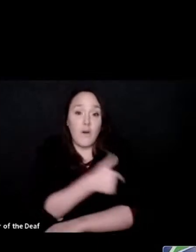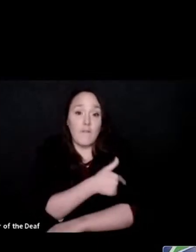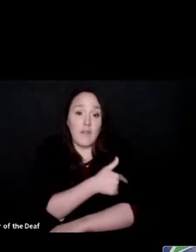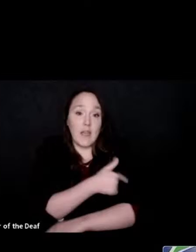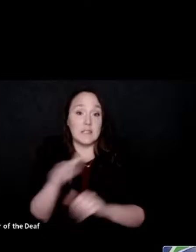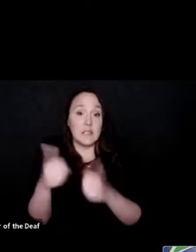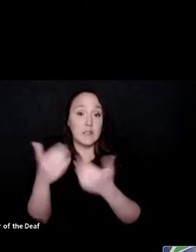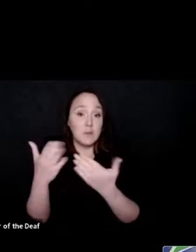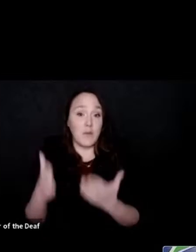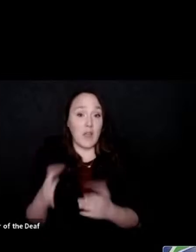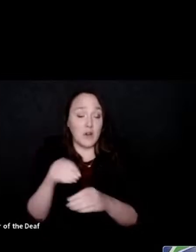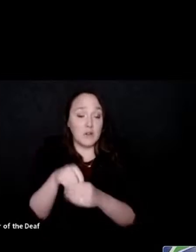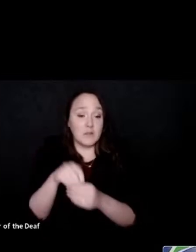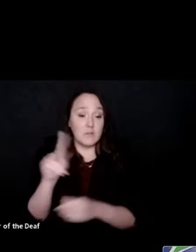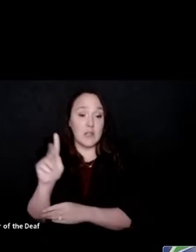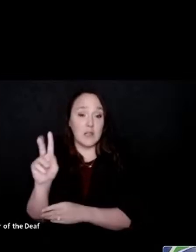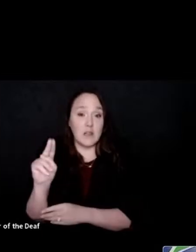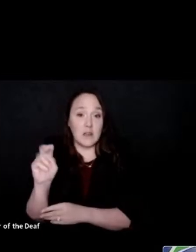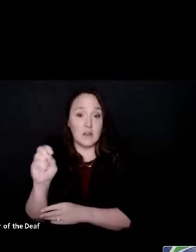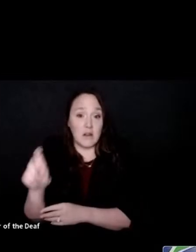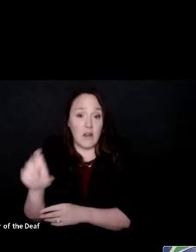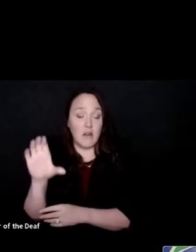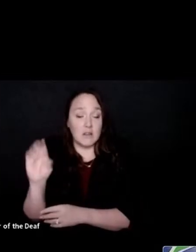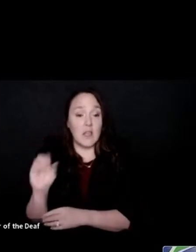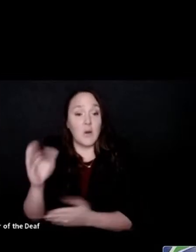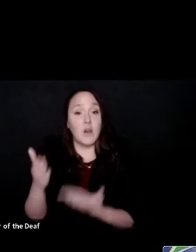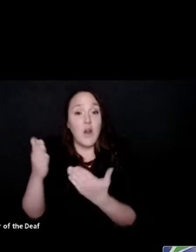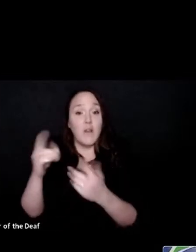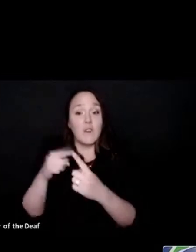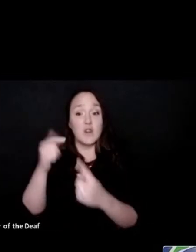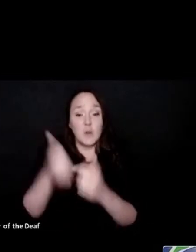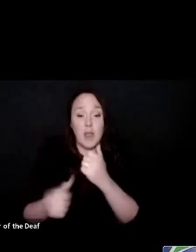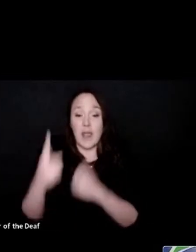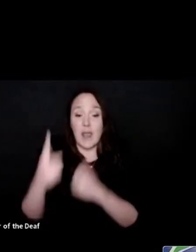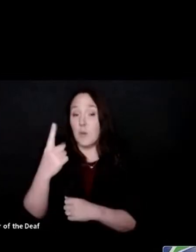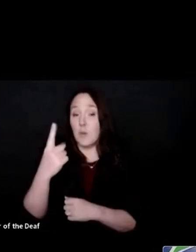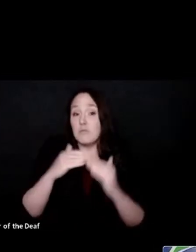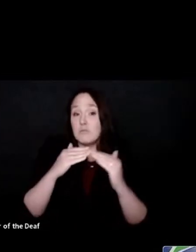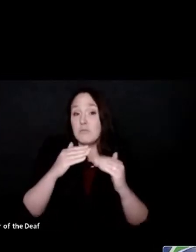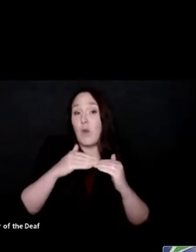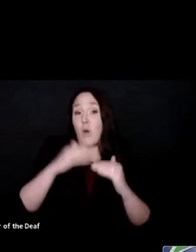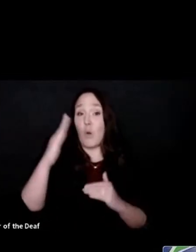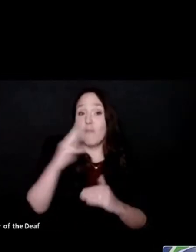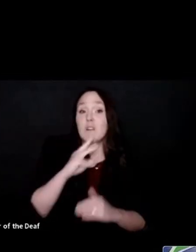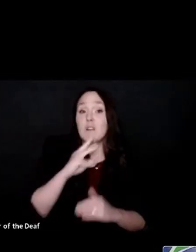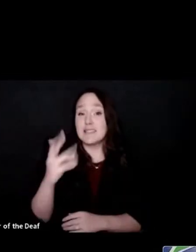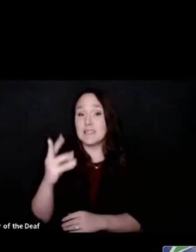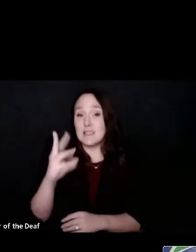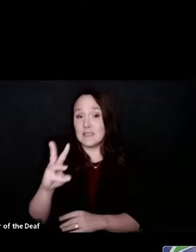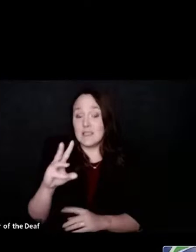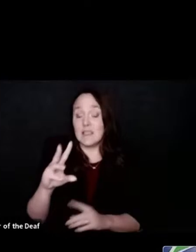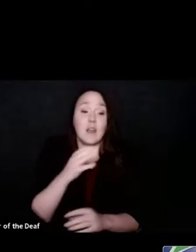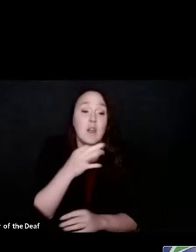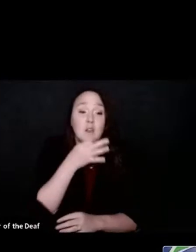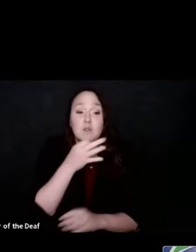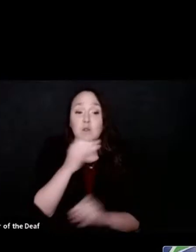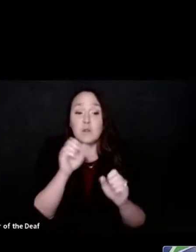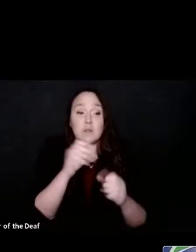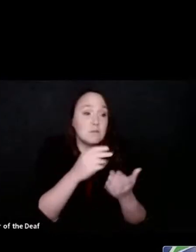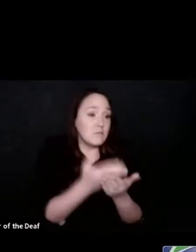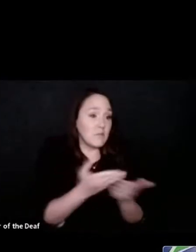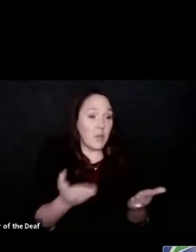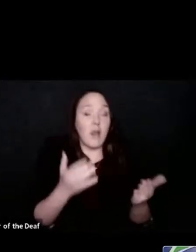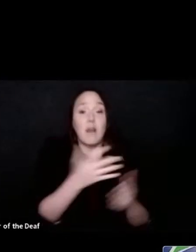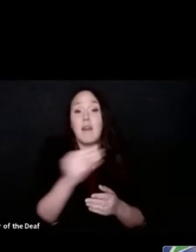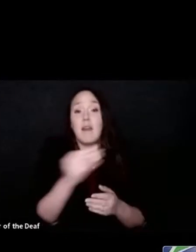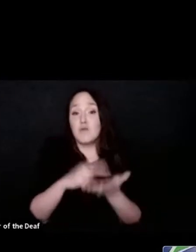in Knox County to offer the vaccine to anyone 16 years of age and older as soon as their supply and registration and resource